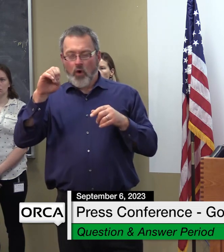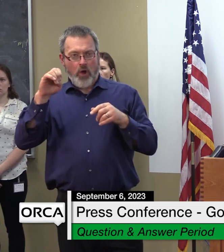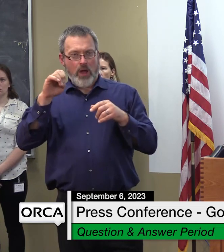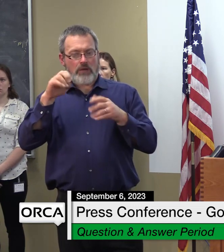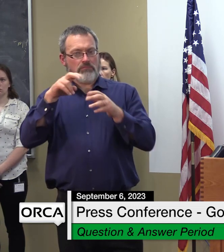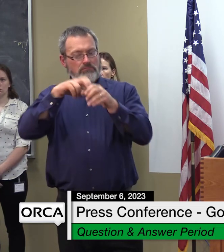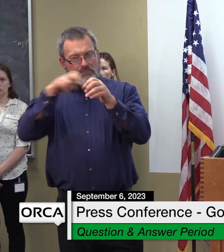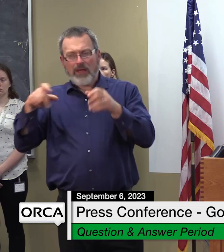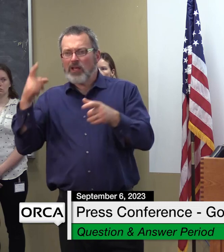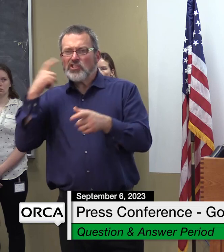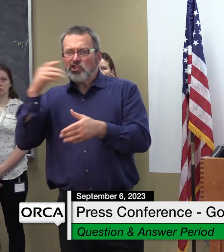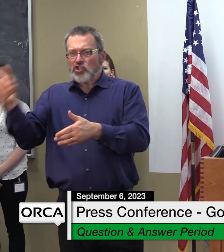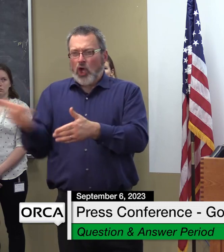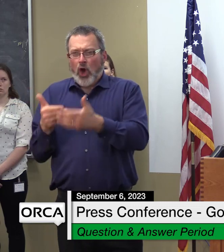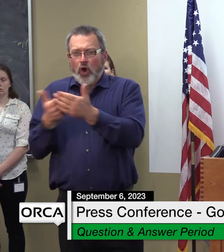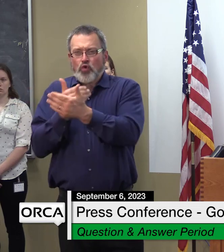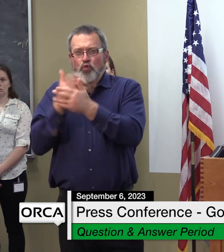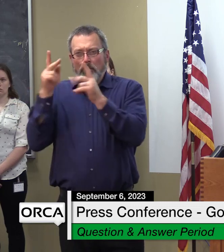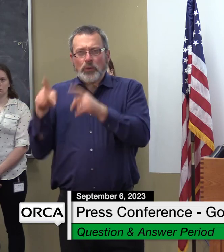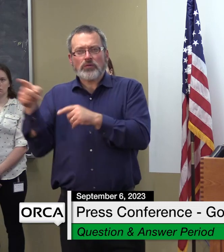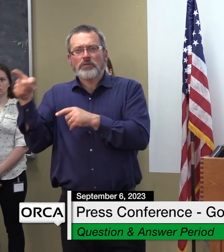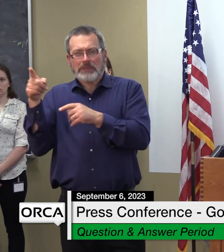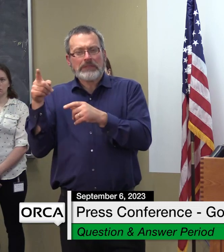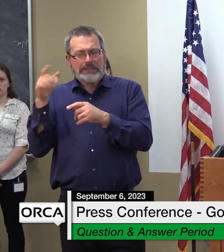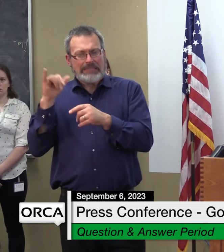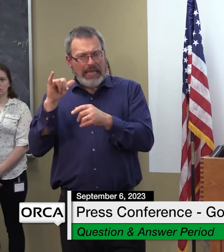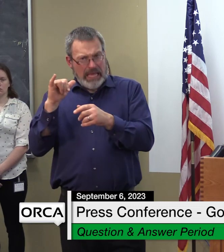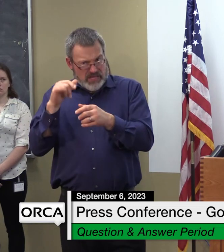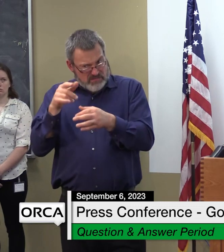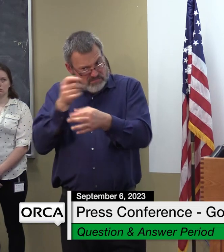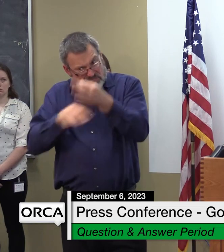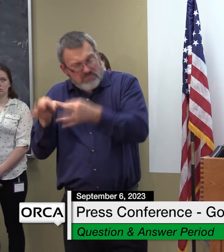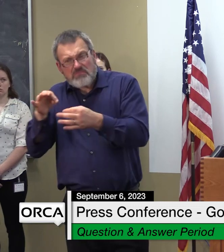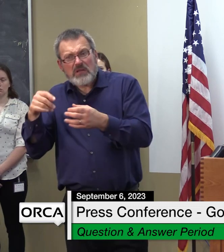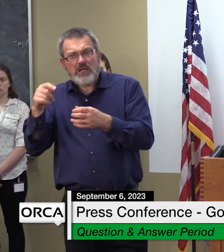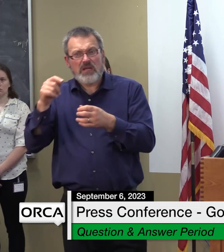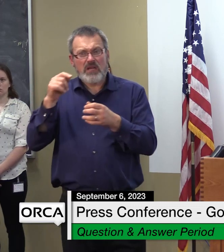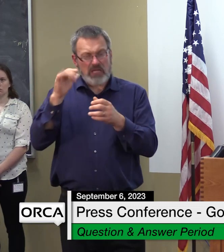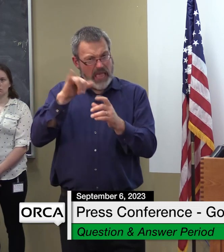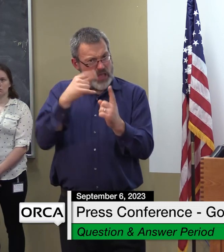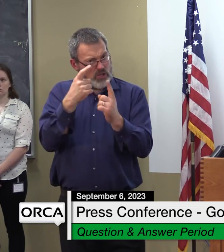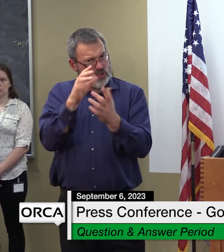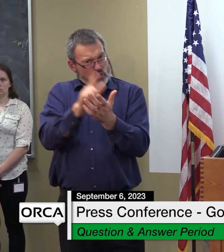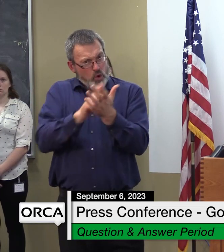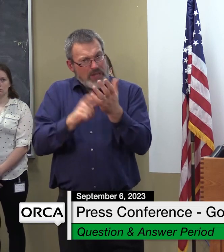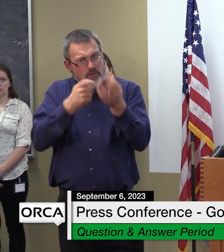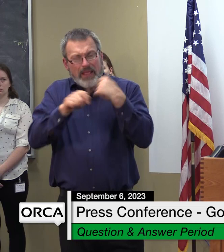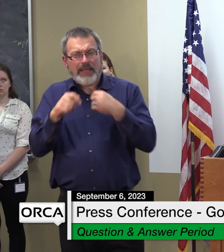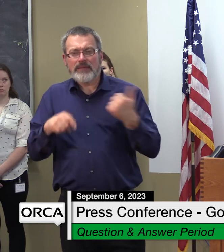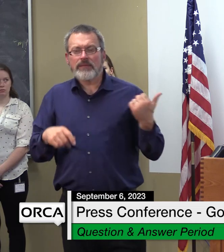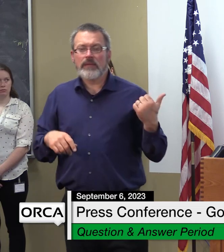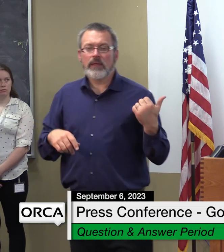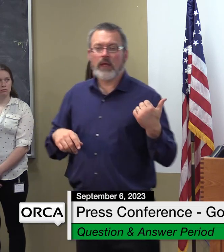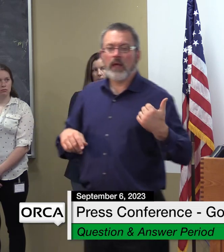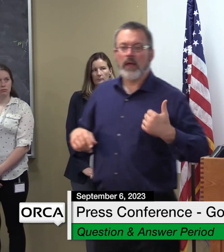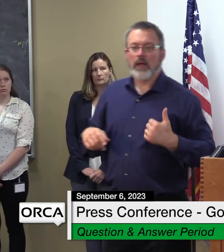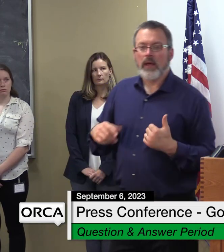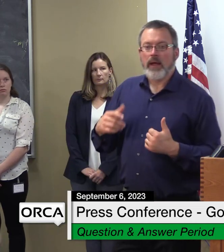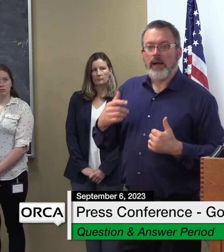this kind of coming full circle at this point now, at least the state's attorney place? Yeah, I mean, I'm very